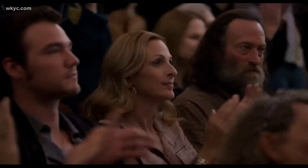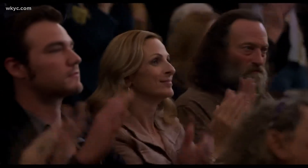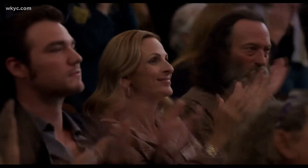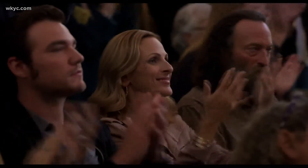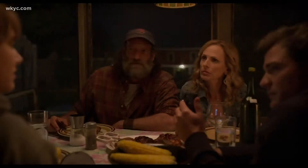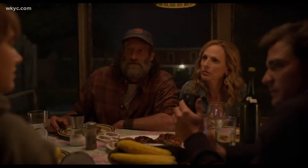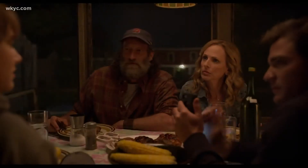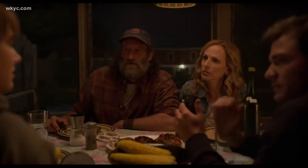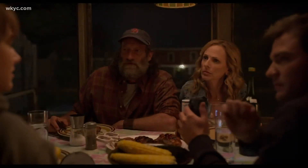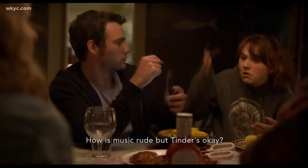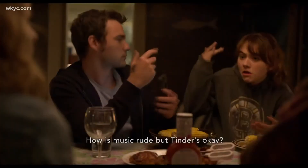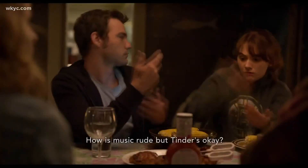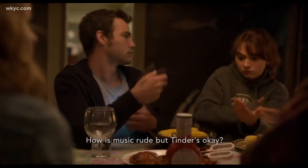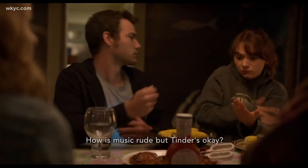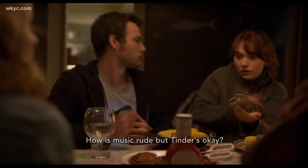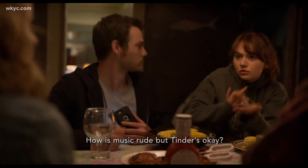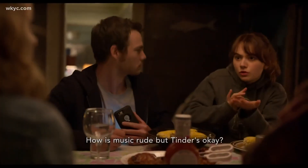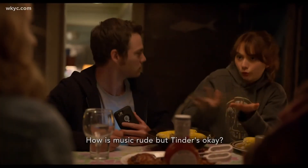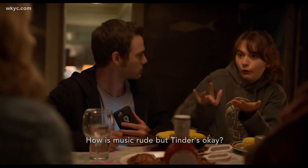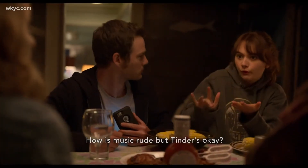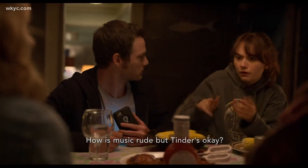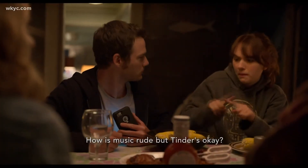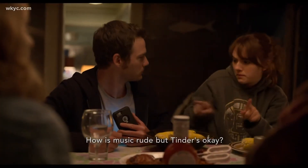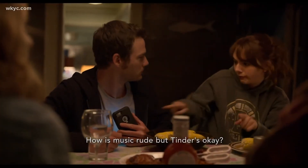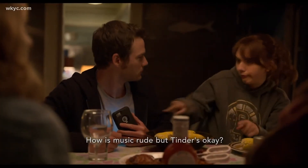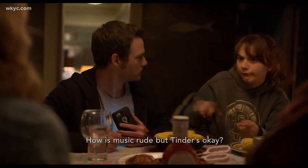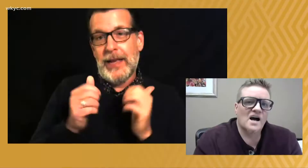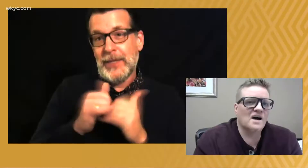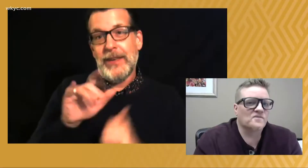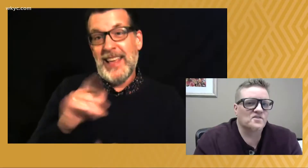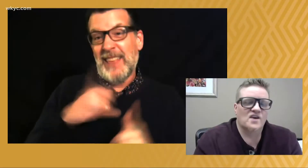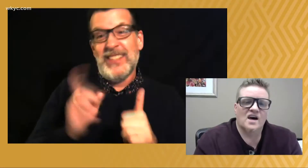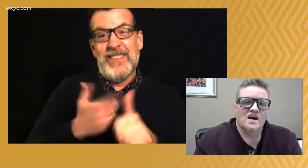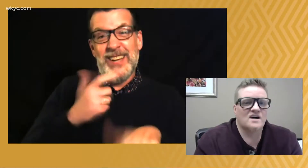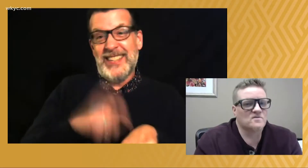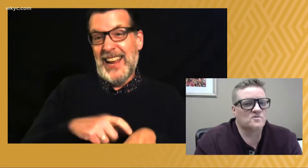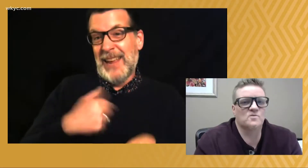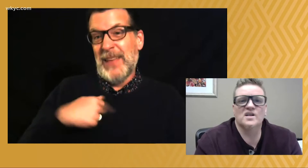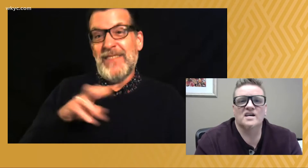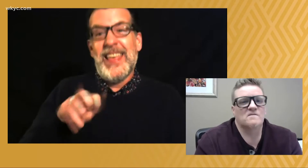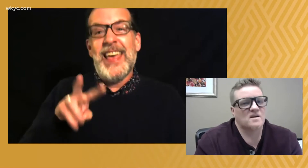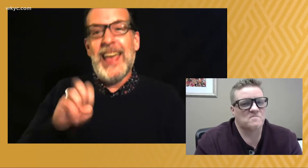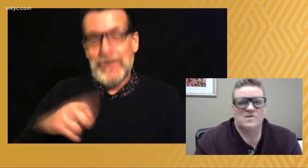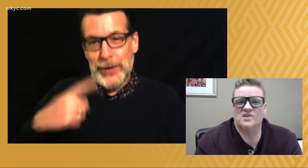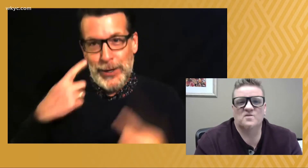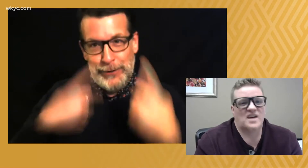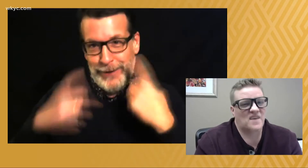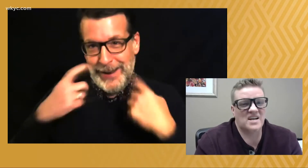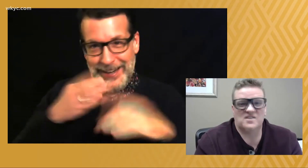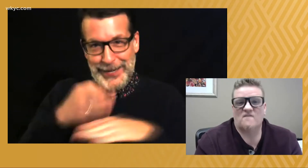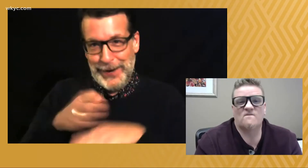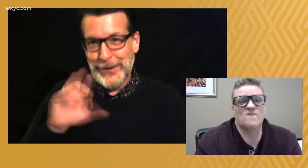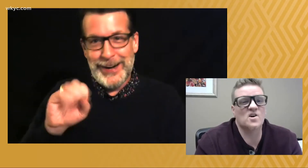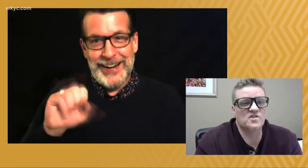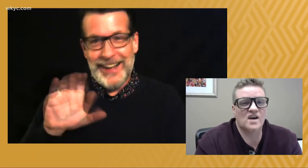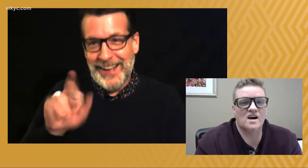has on viewers, both deaf and hearing. I have to say it was really impressed with that. That is the first time